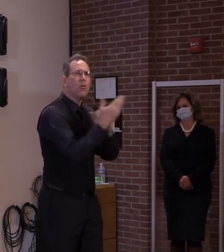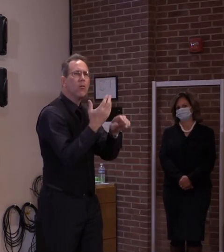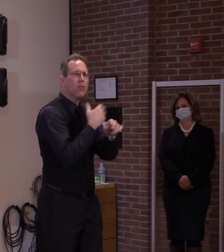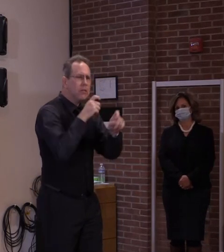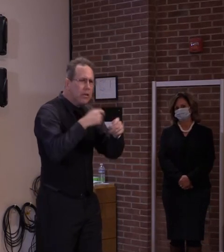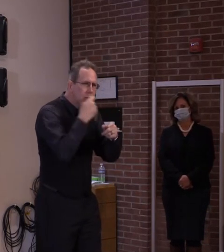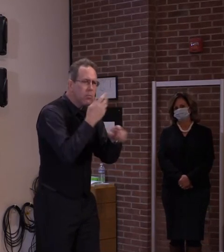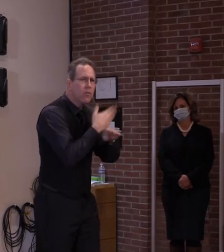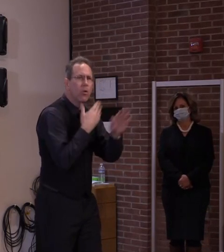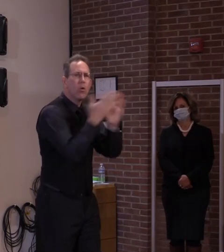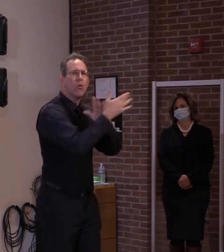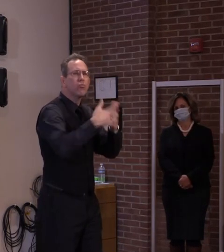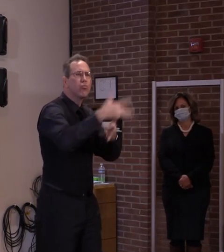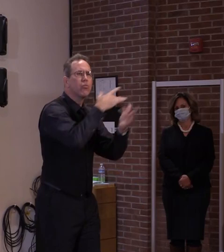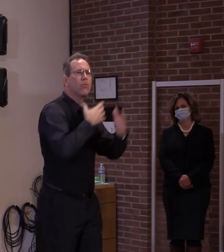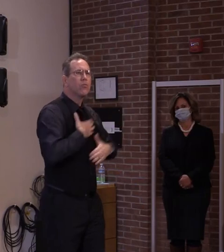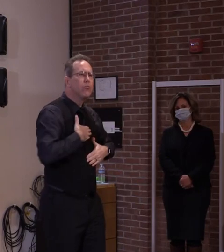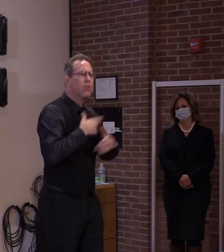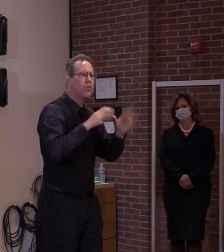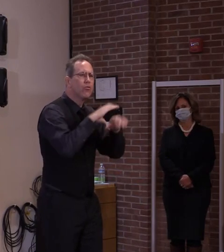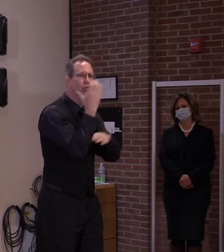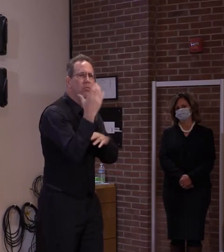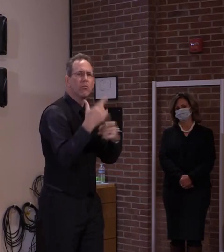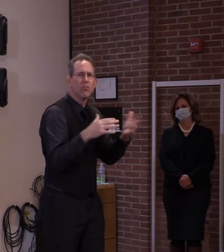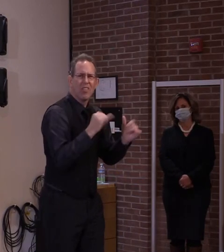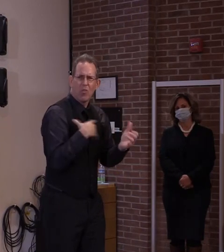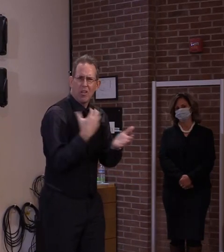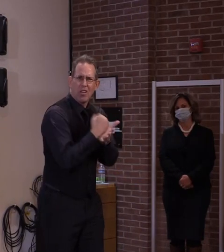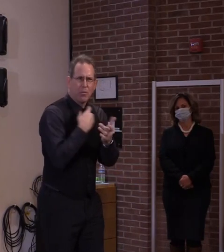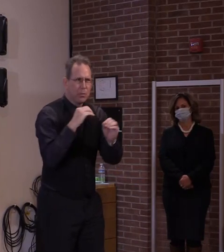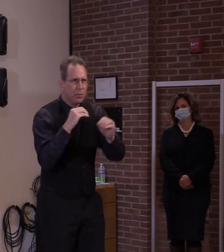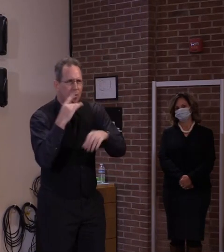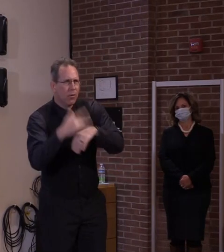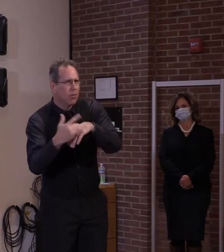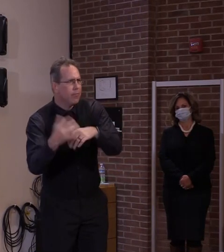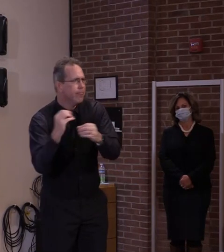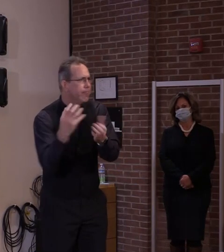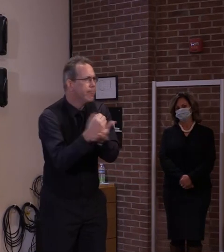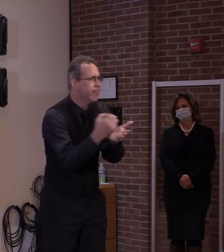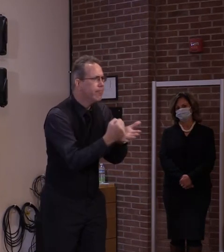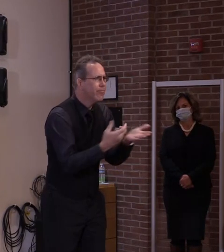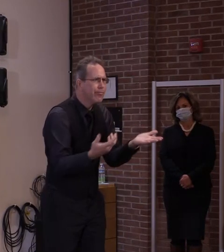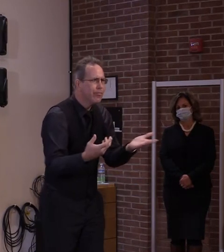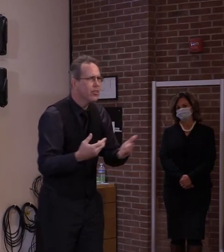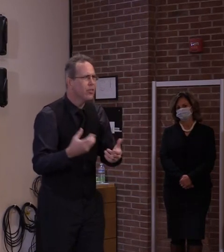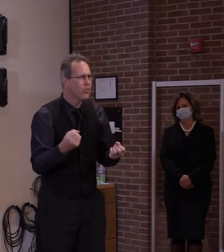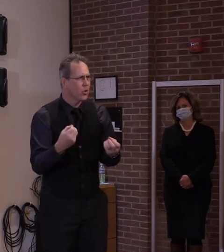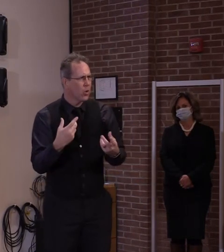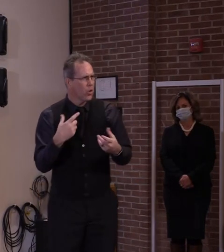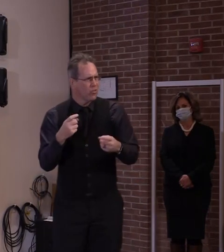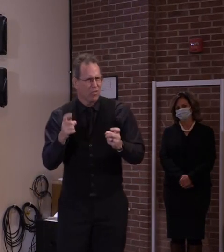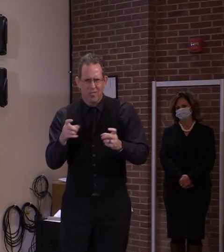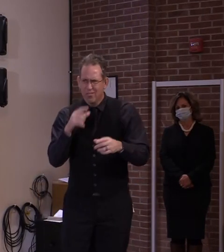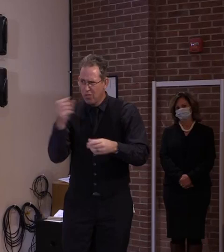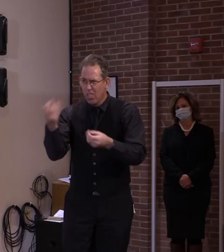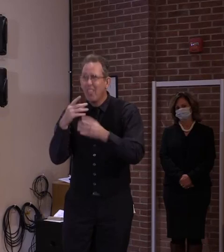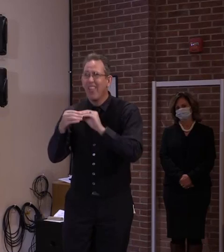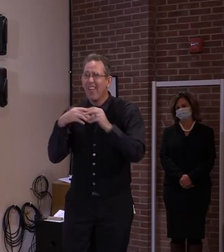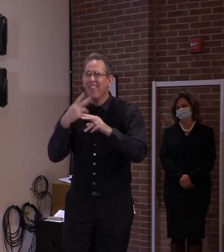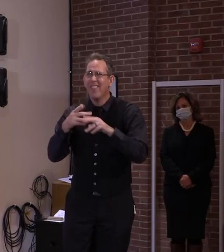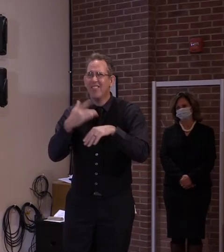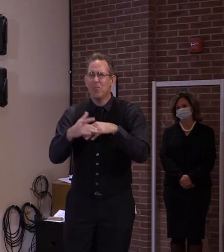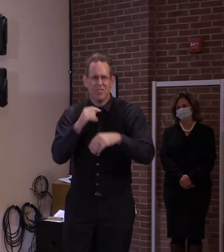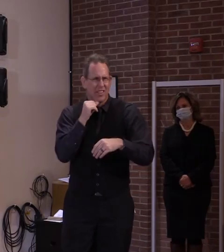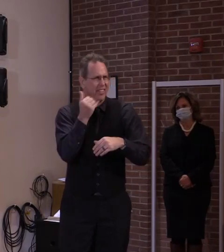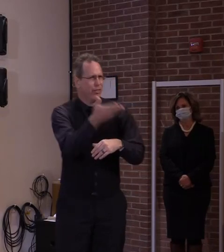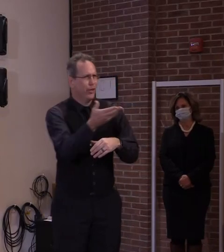who wants a rapid test is going to be able to get one before the weekend. Yeah, I mean, you have